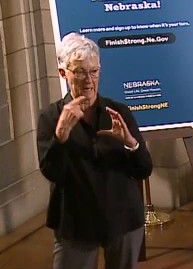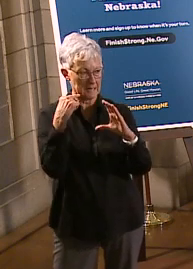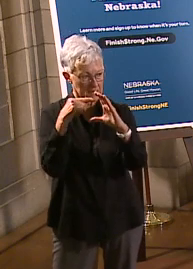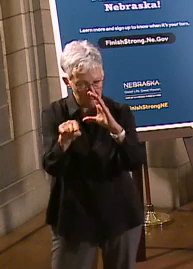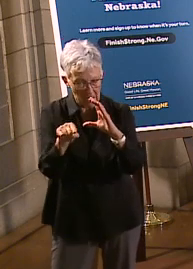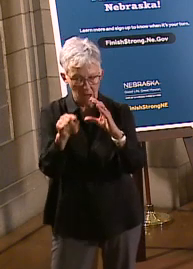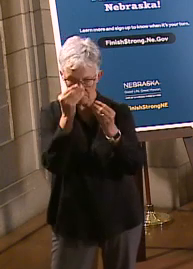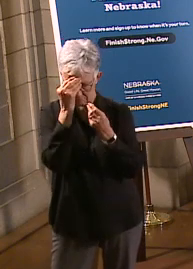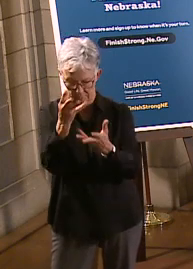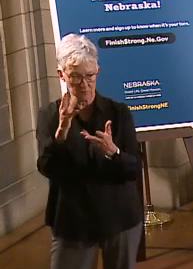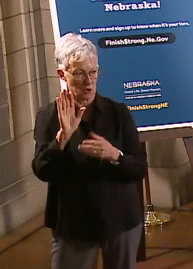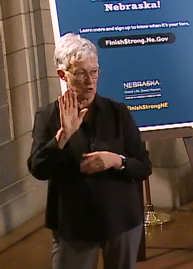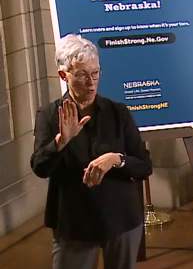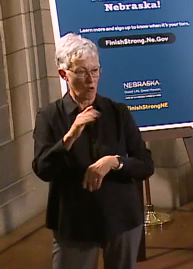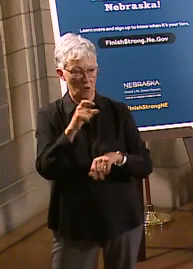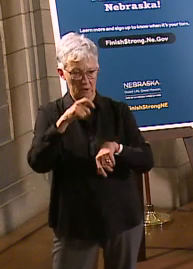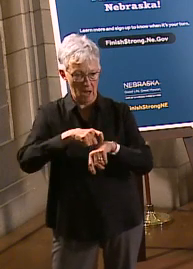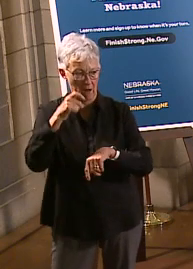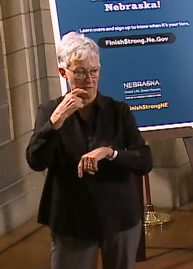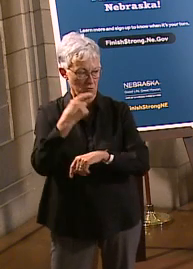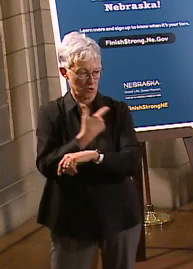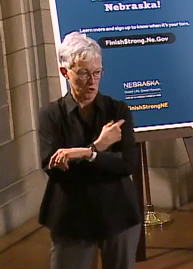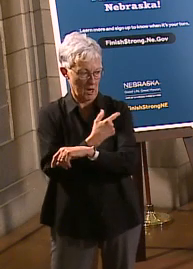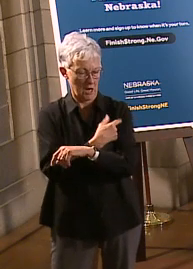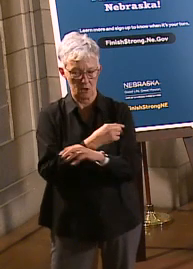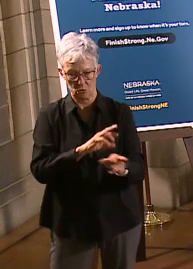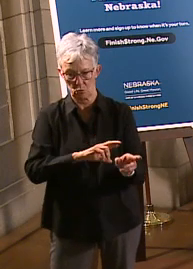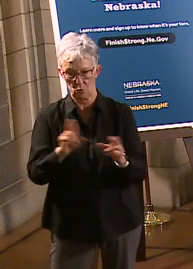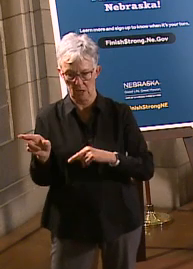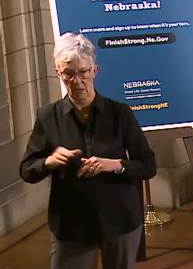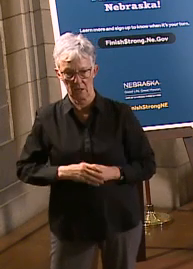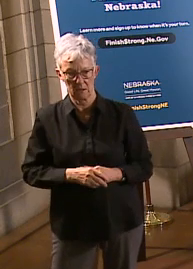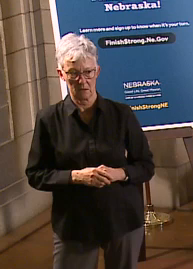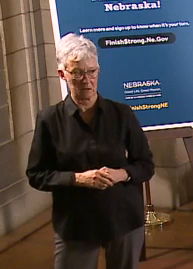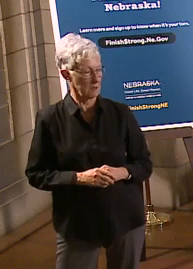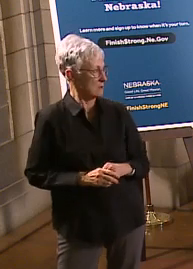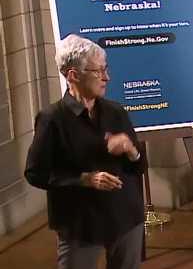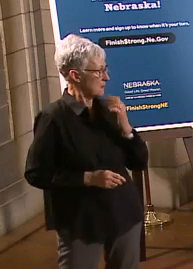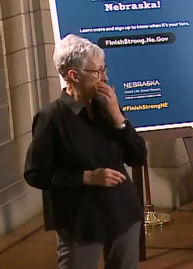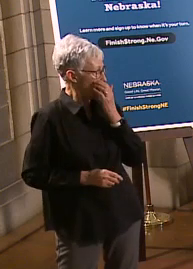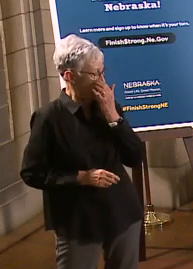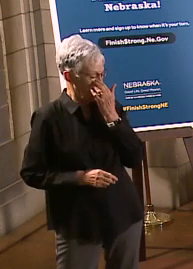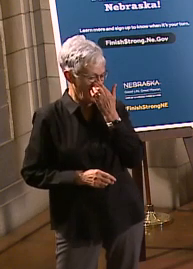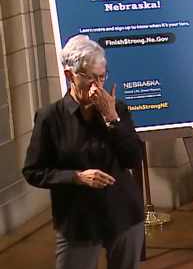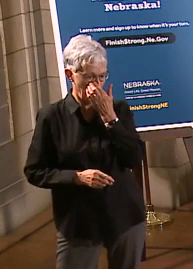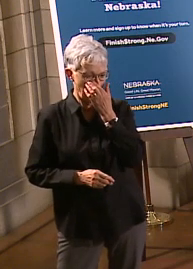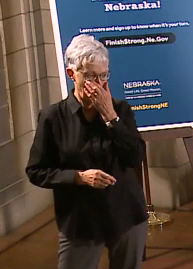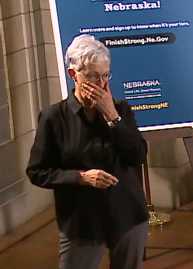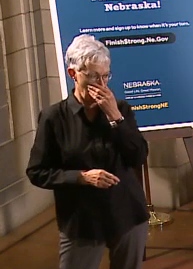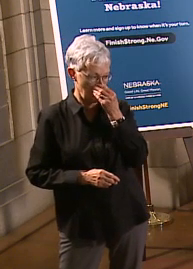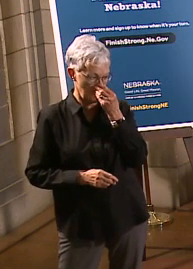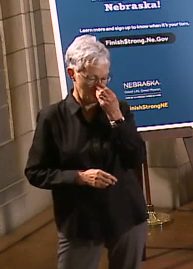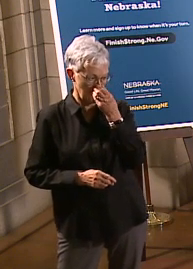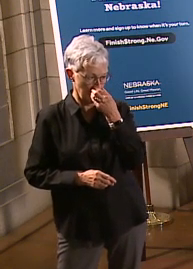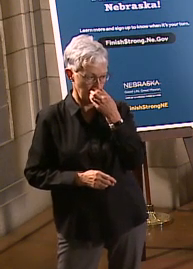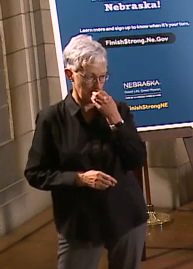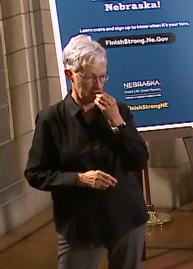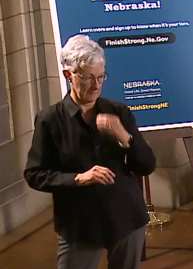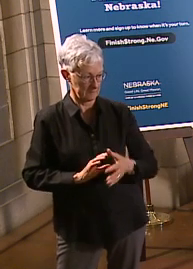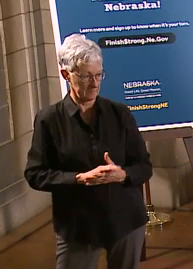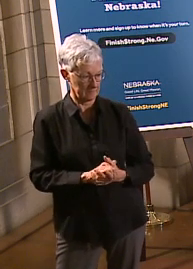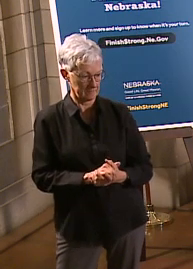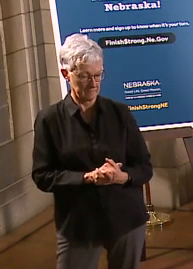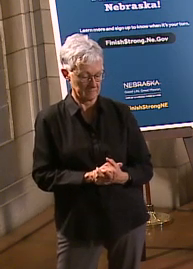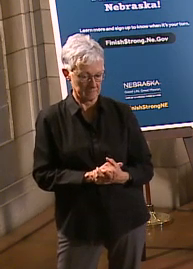So just making you aware that some of those emails are going to start flowing in. I'm ready to flip to the next slide. Thank you.